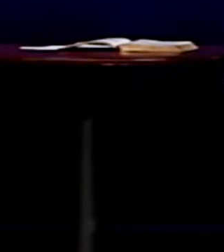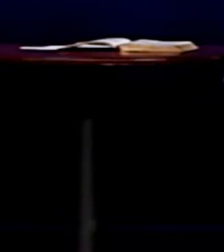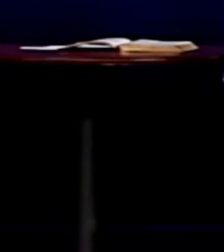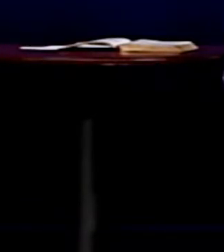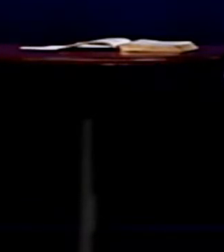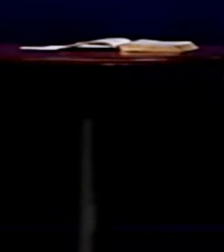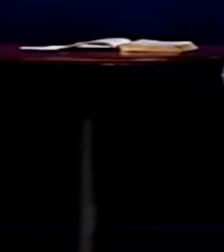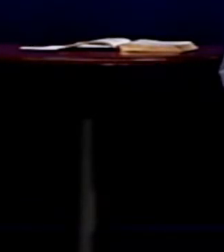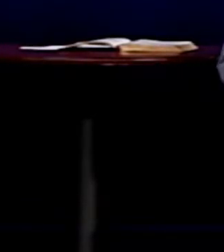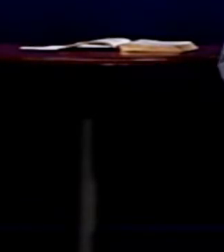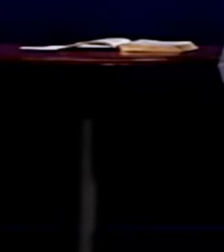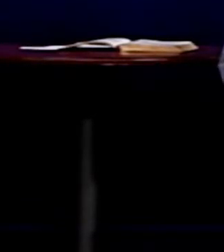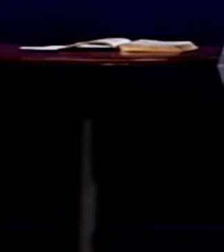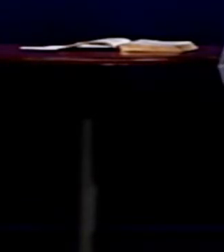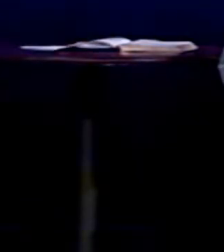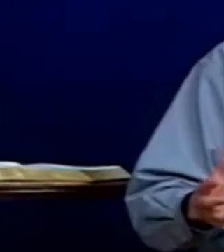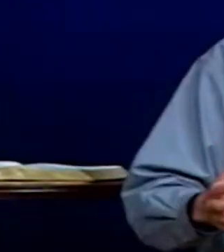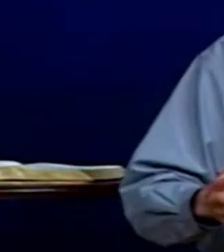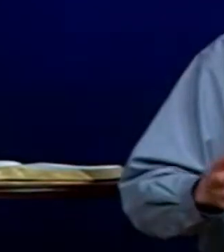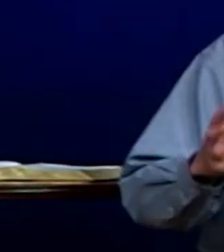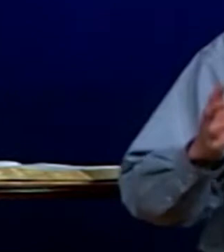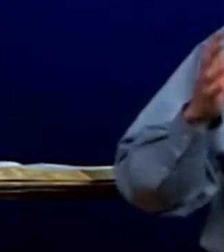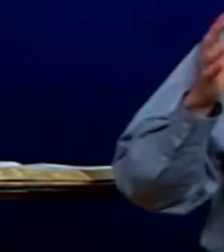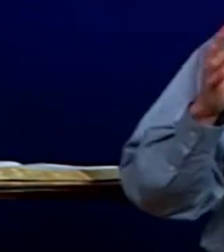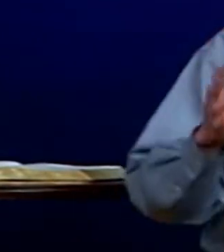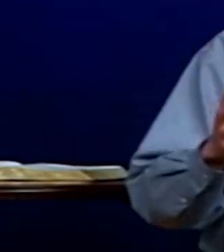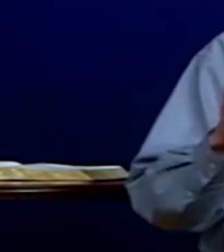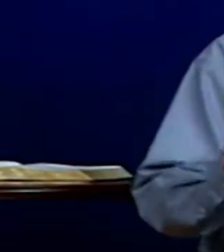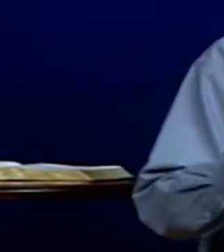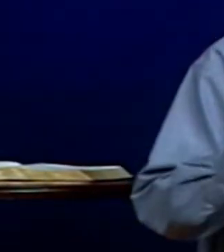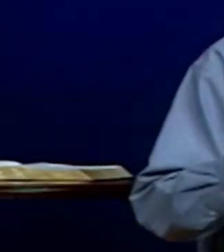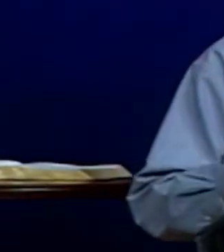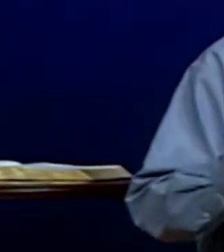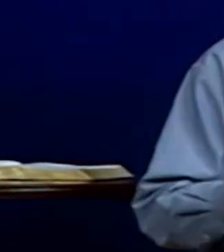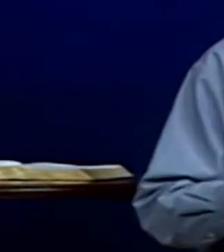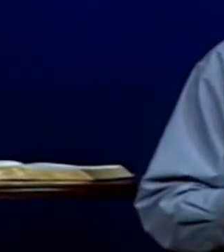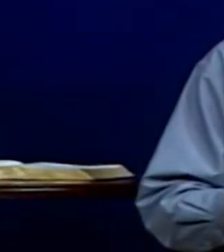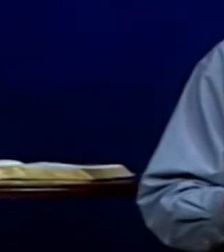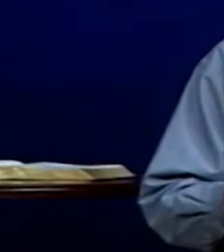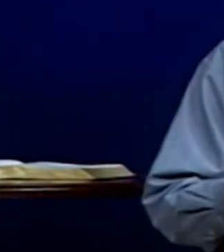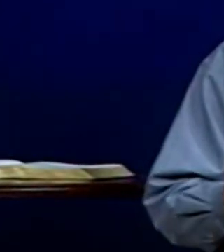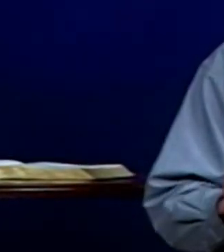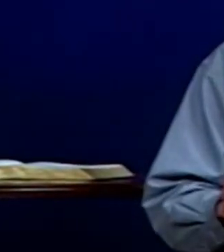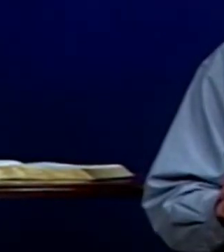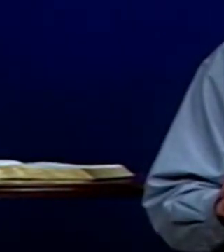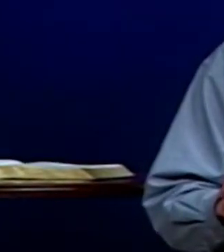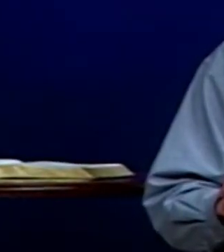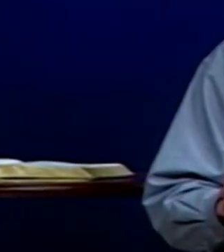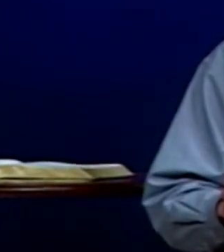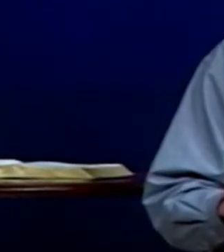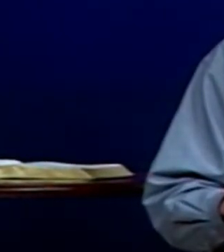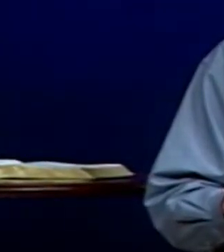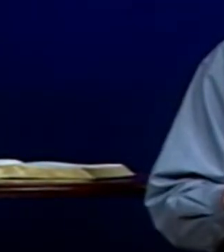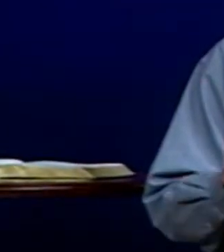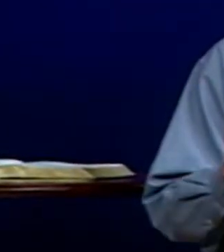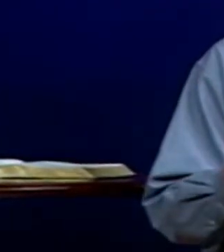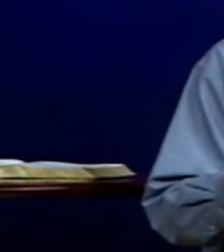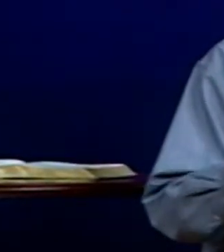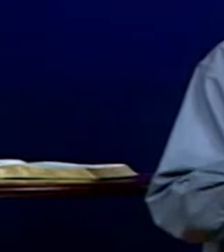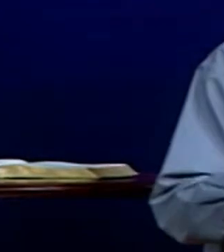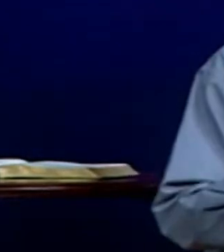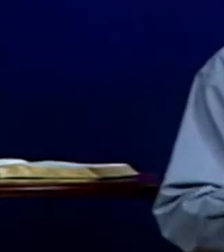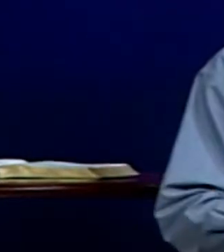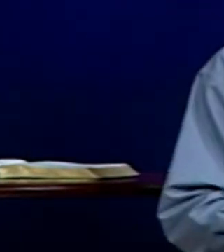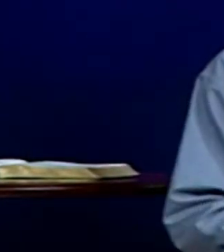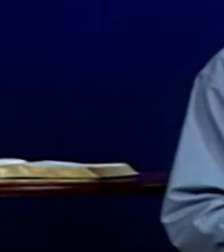work sites and cleans the Port-a-Johns. Now, if you've ever been around a Port-a-John when it was being cleaned, it is about